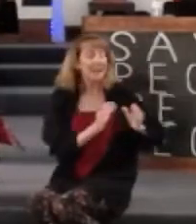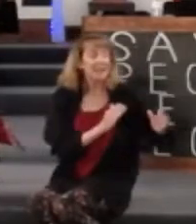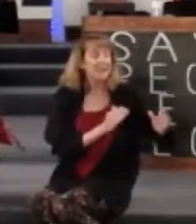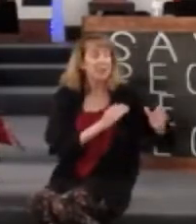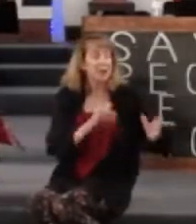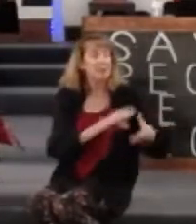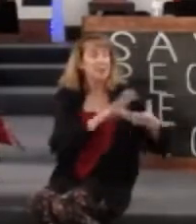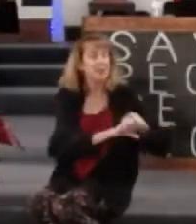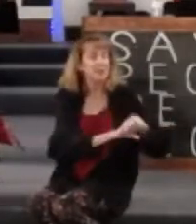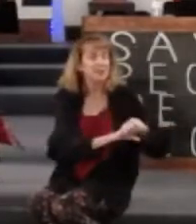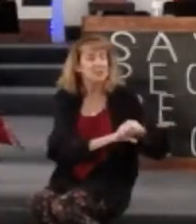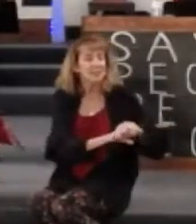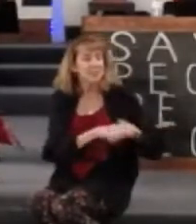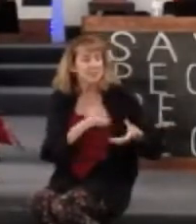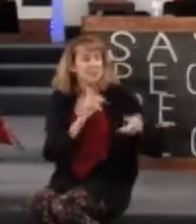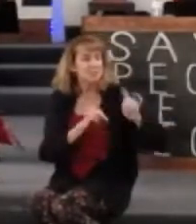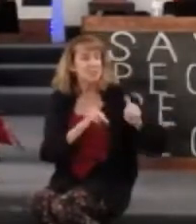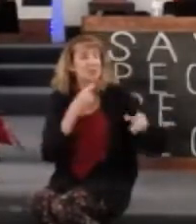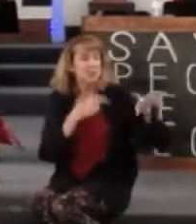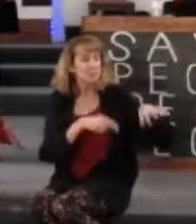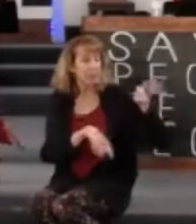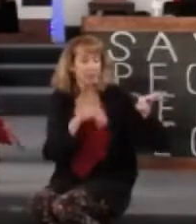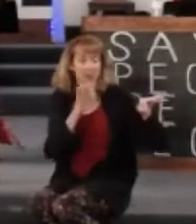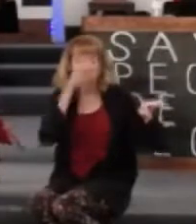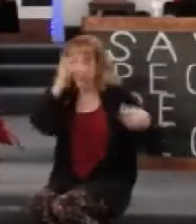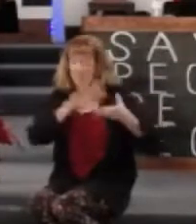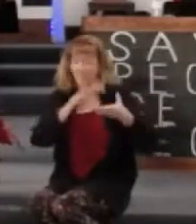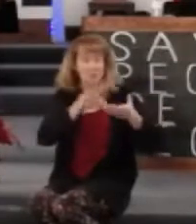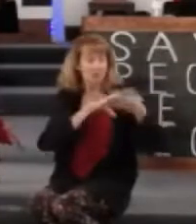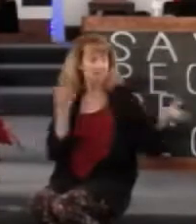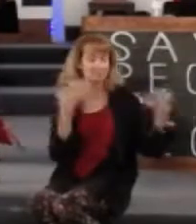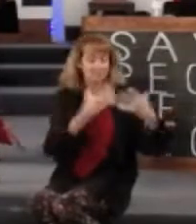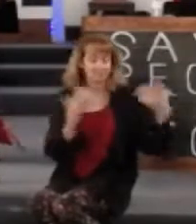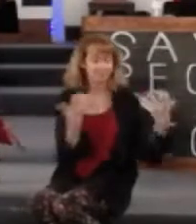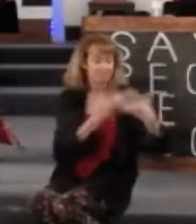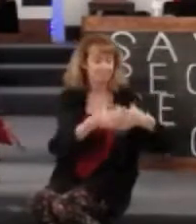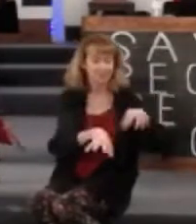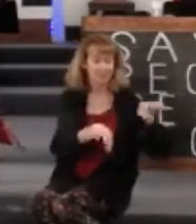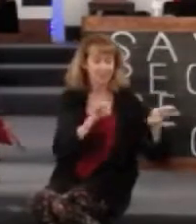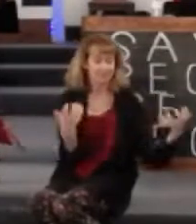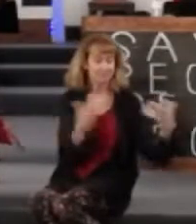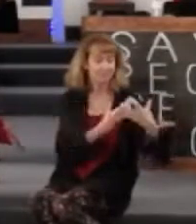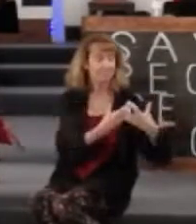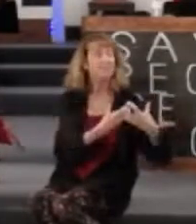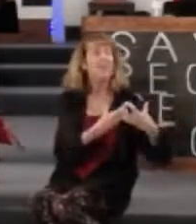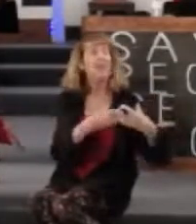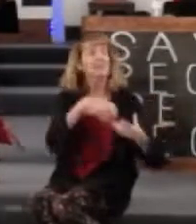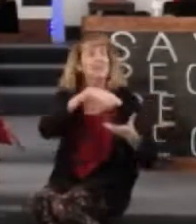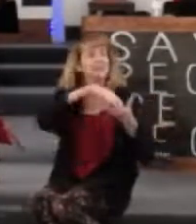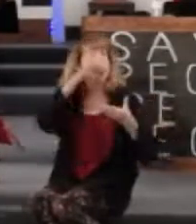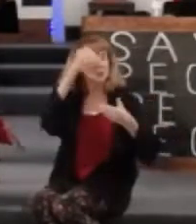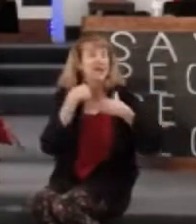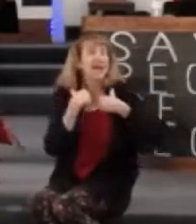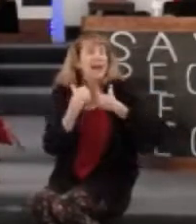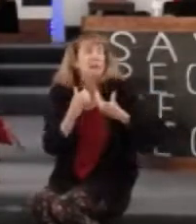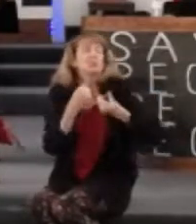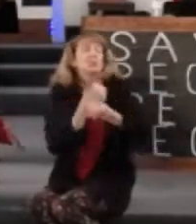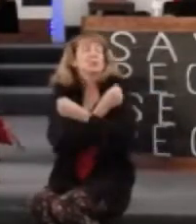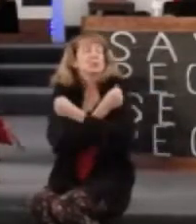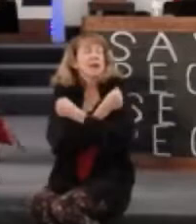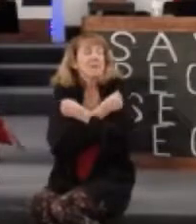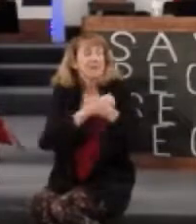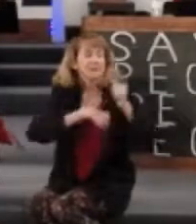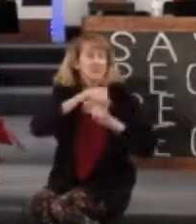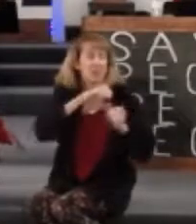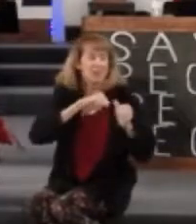betrothed and married, they learned to love each other as husband and wife.